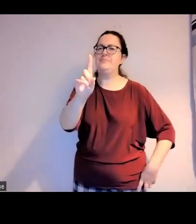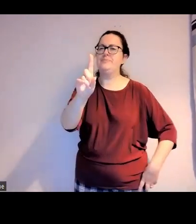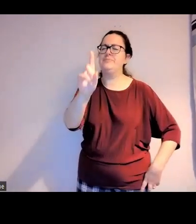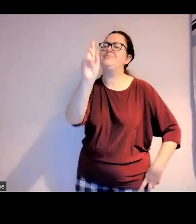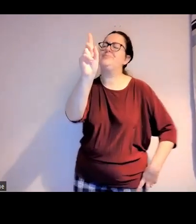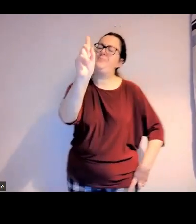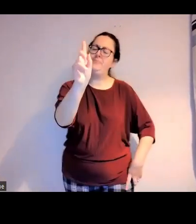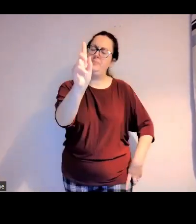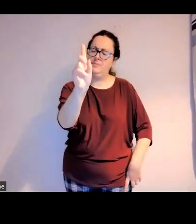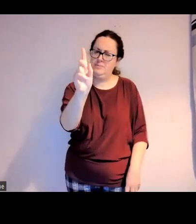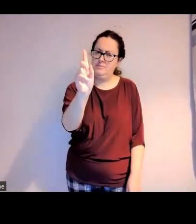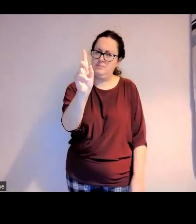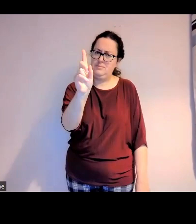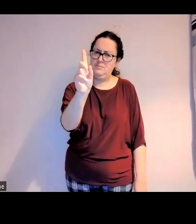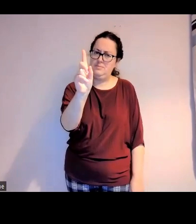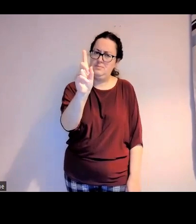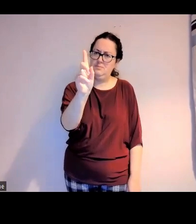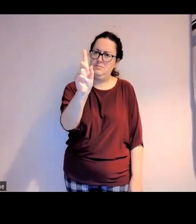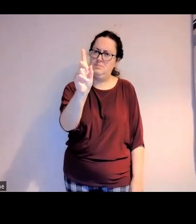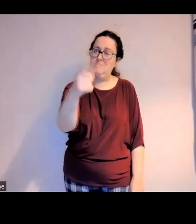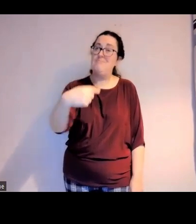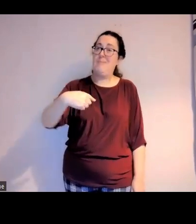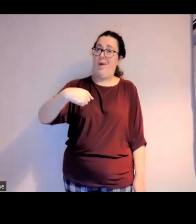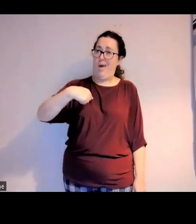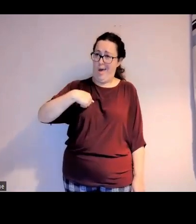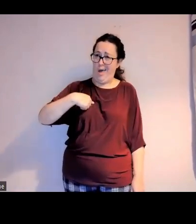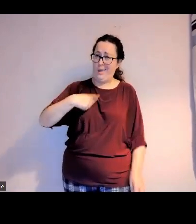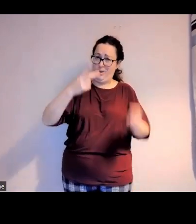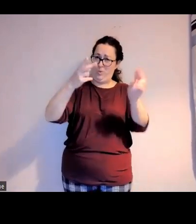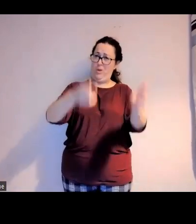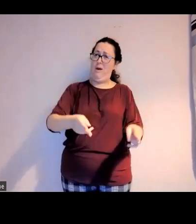if it is I who dies?